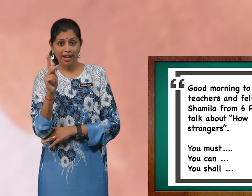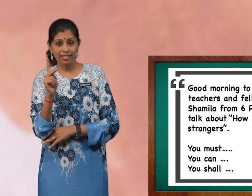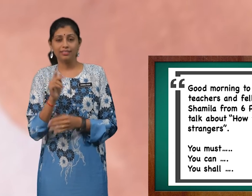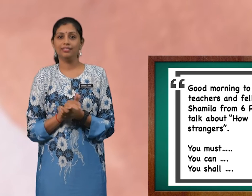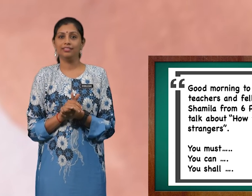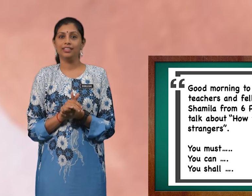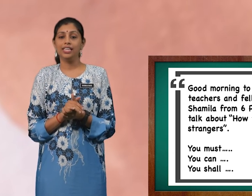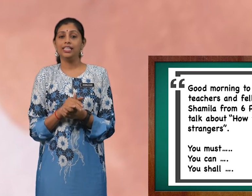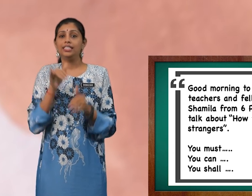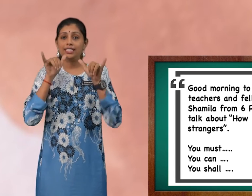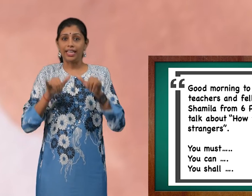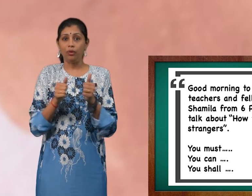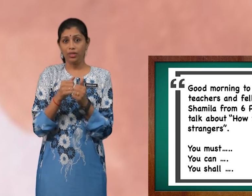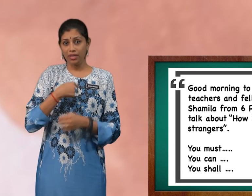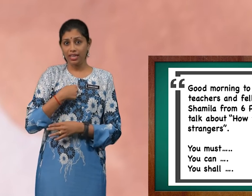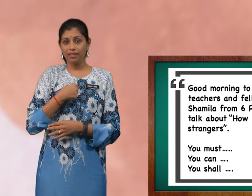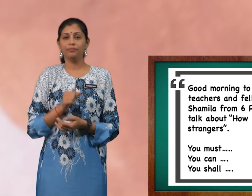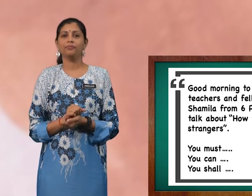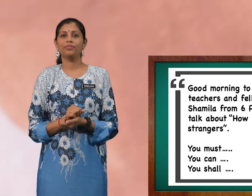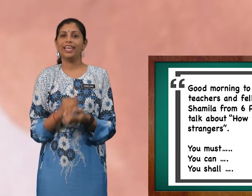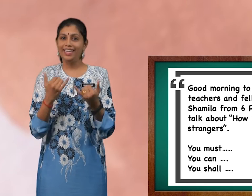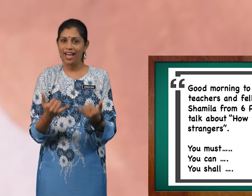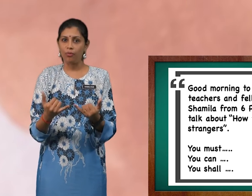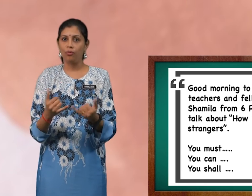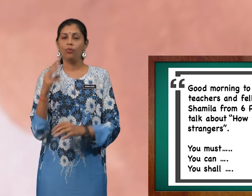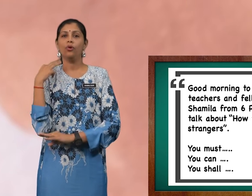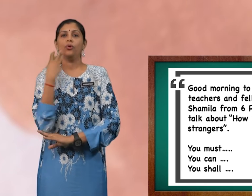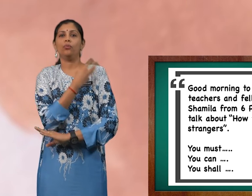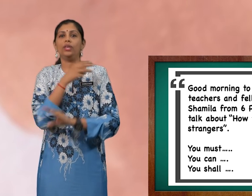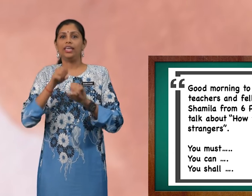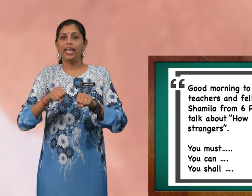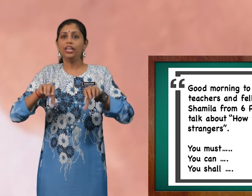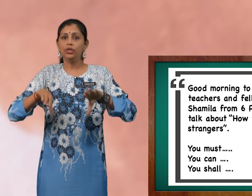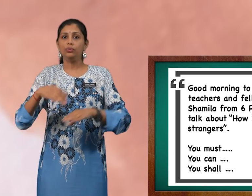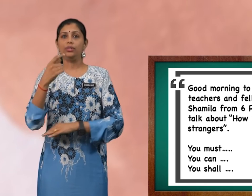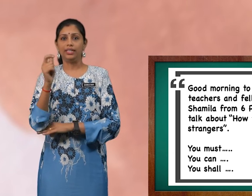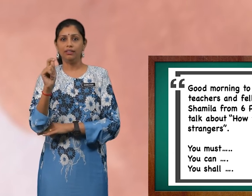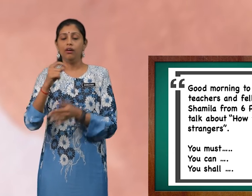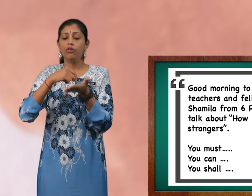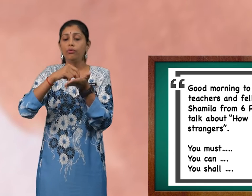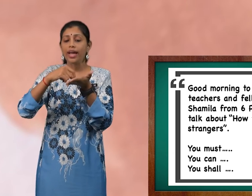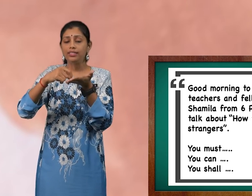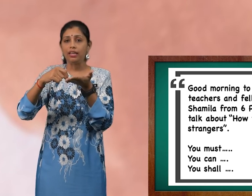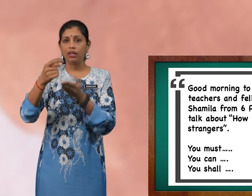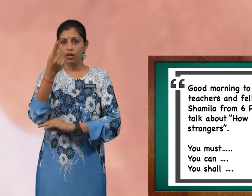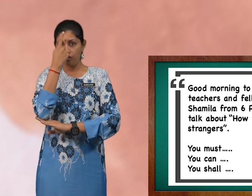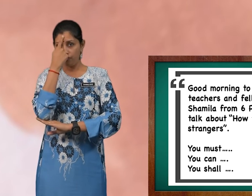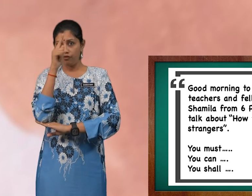Alright, stay with me. Now, we can do the writing for